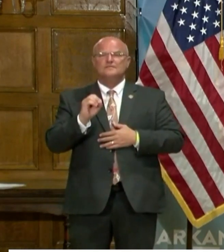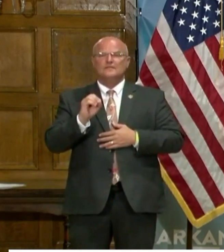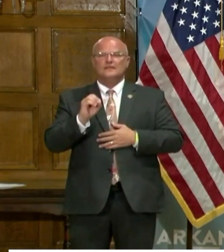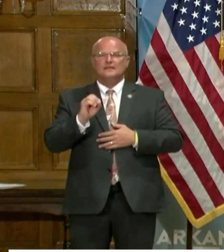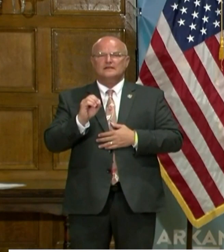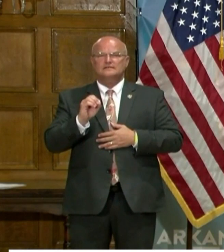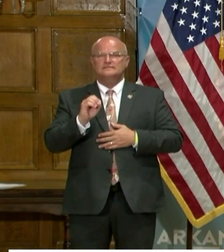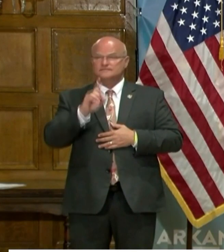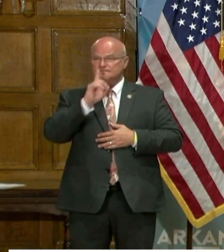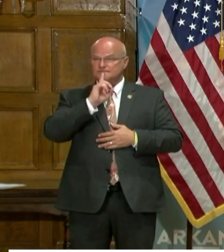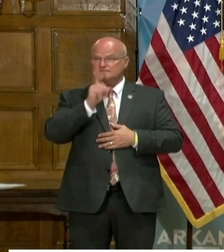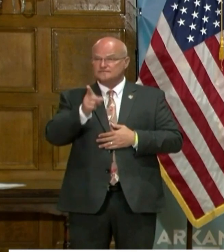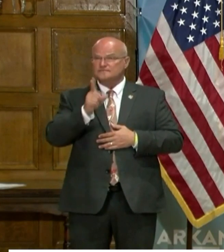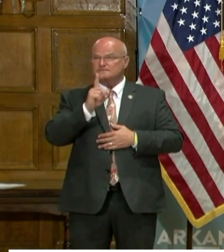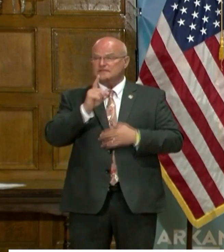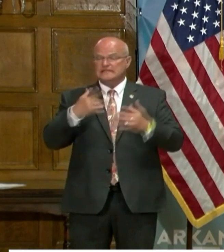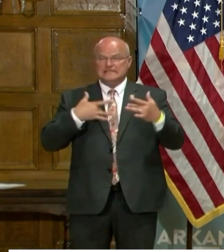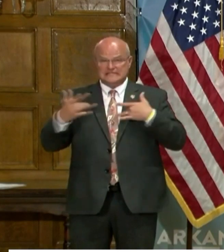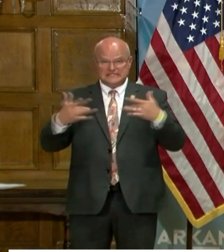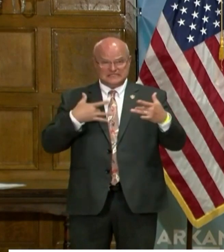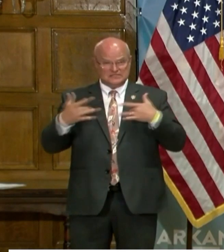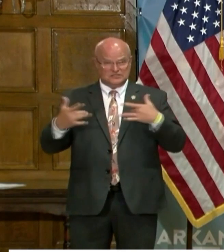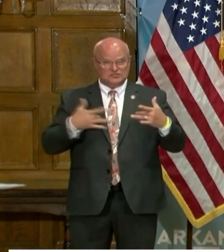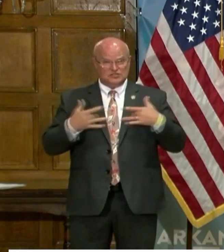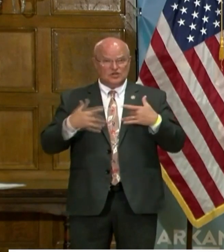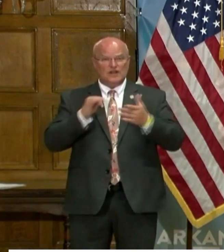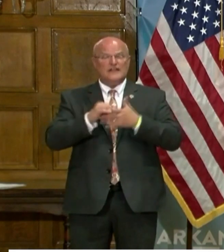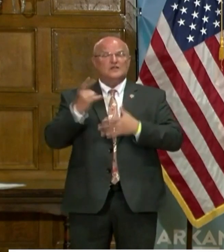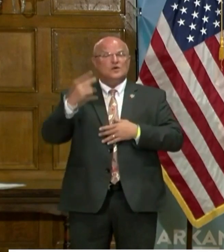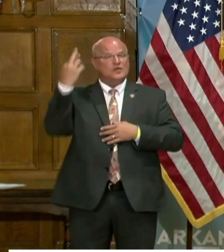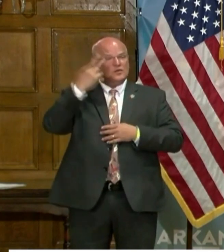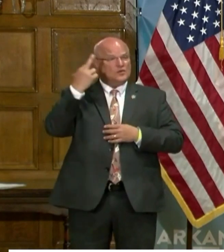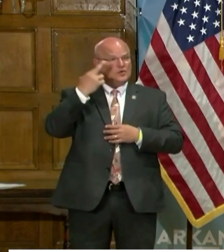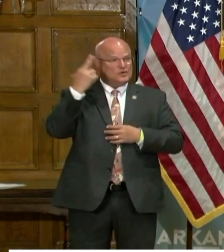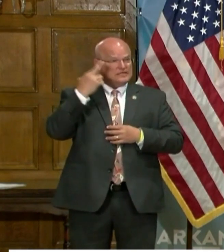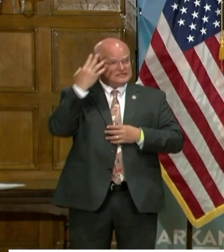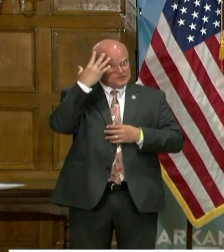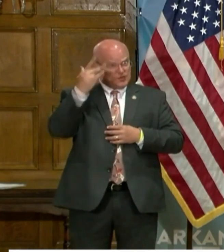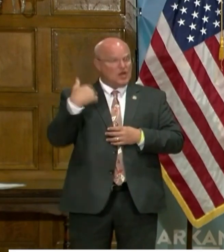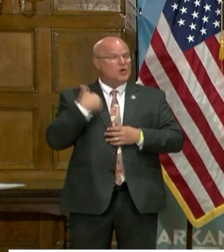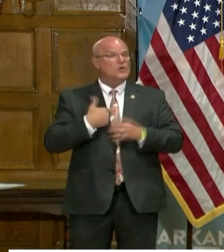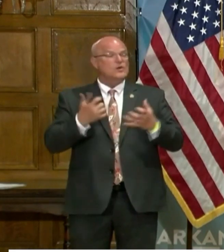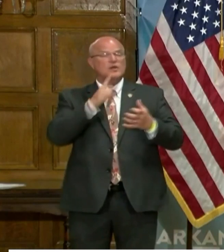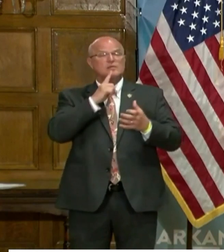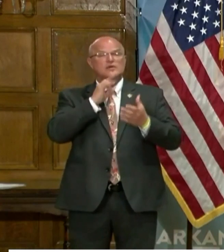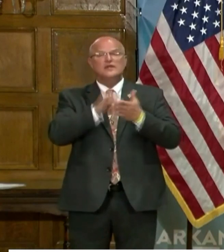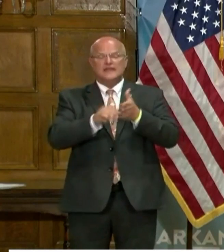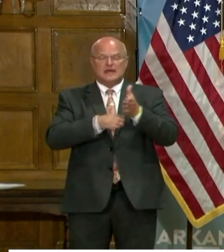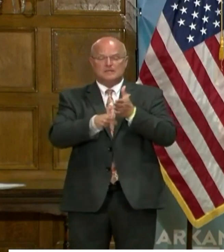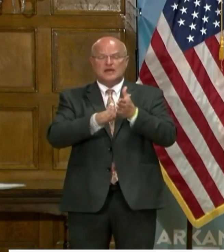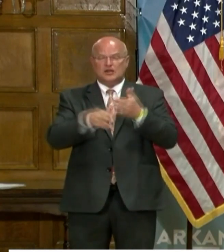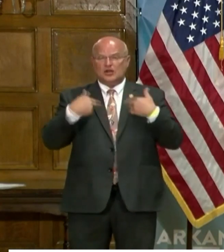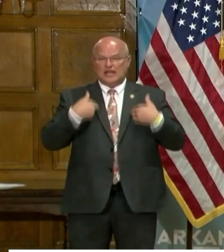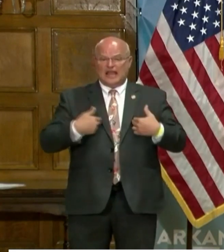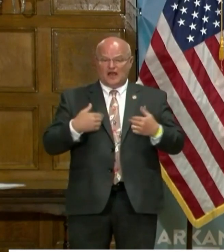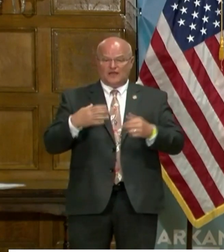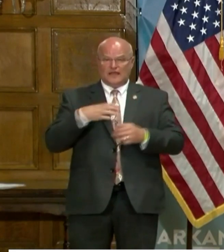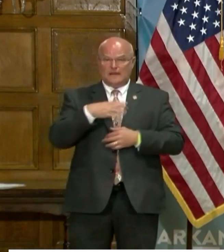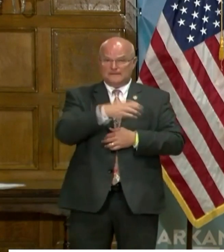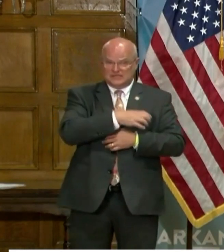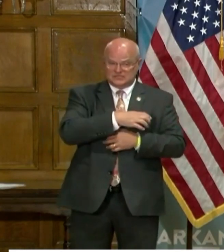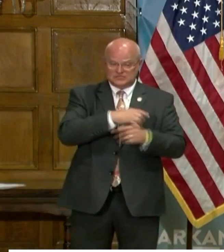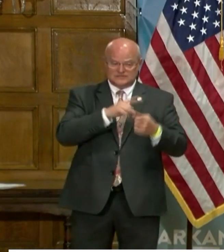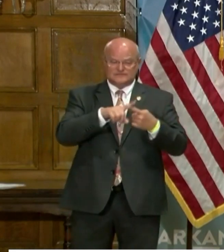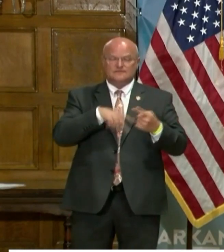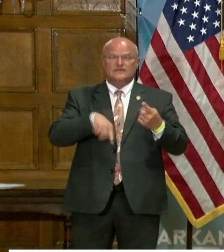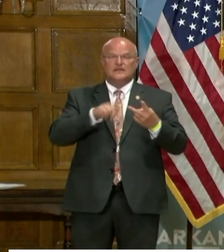there certainly is a concern, and that's one of the reasons that we want to make sure our Minority Health Commission